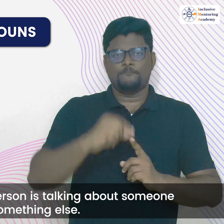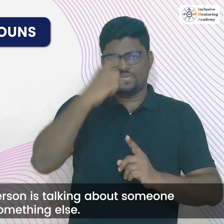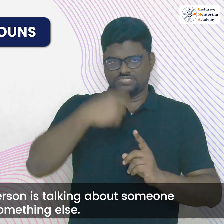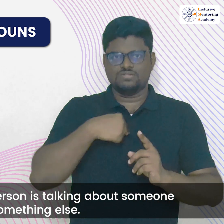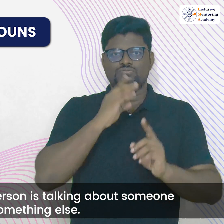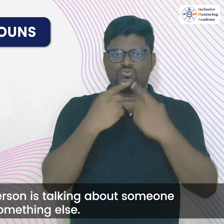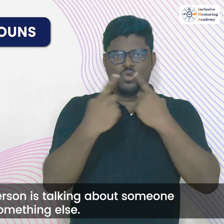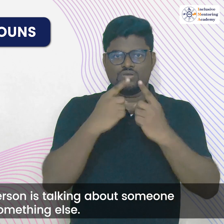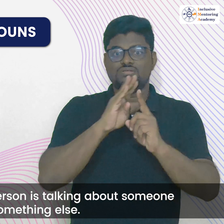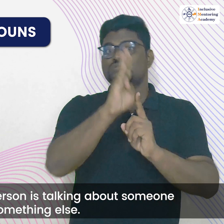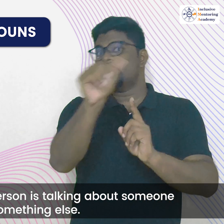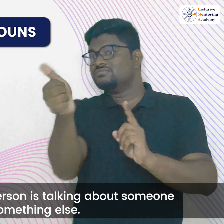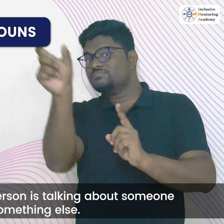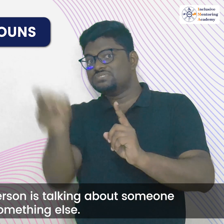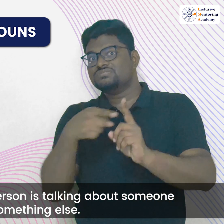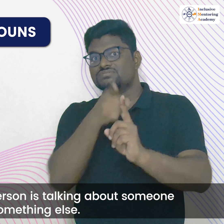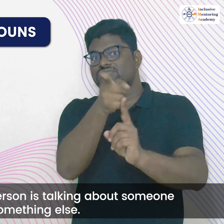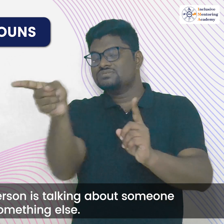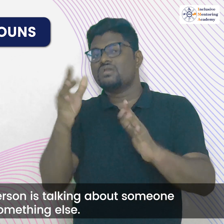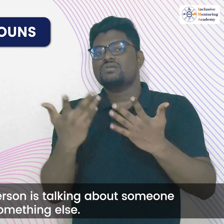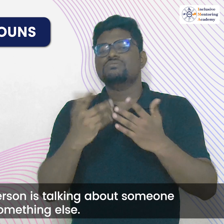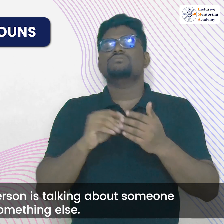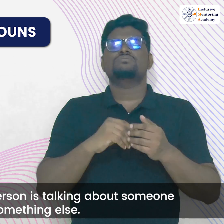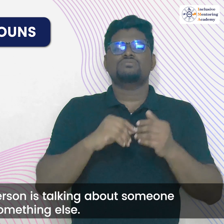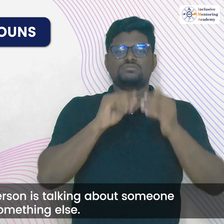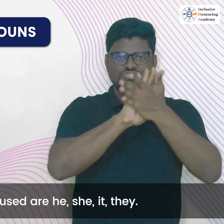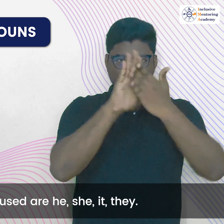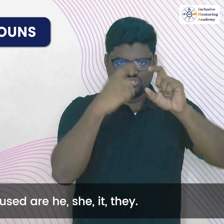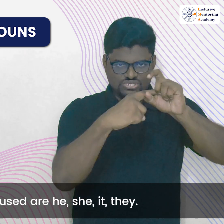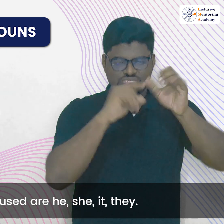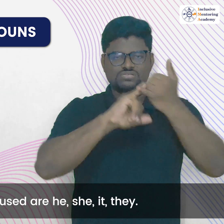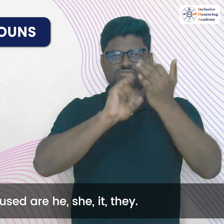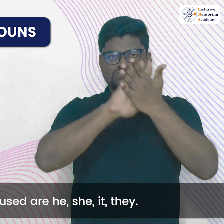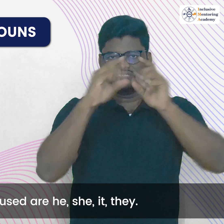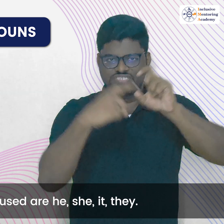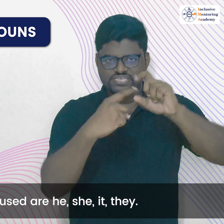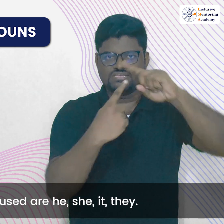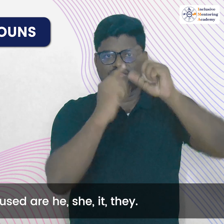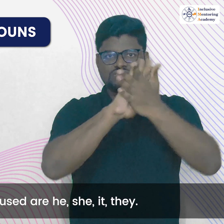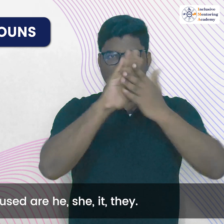The person is talking about someone or something else. The pronouns used are he, she, it,